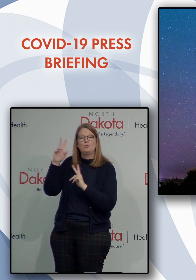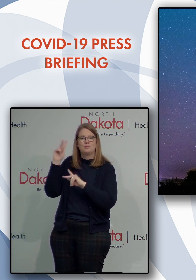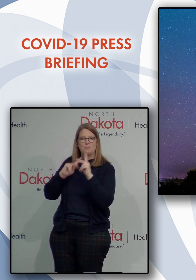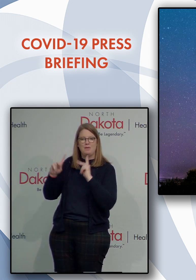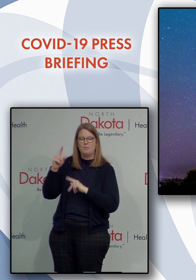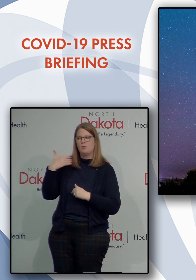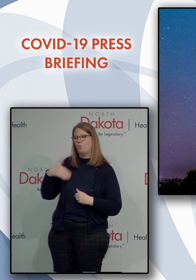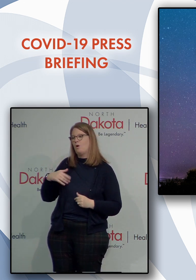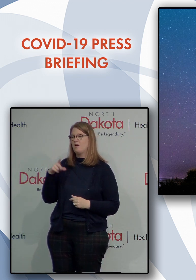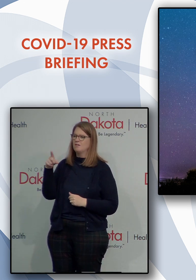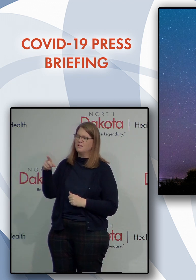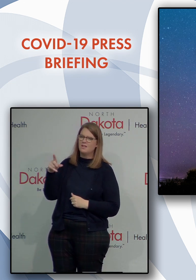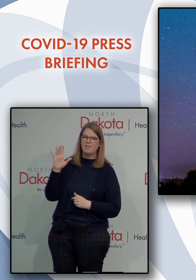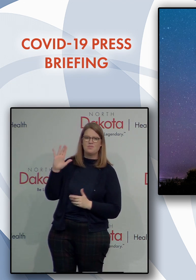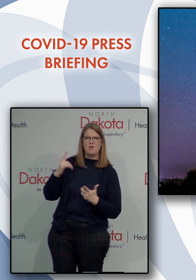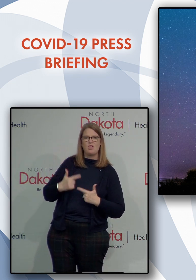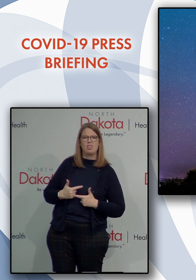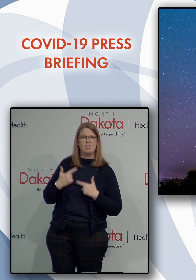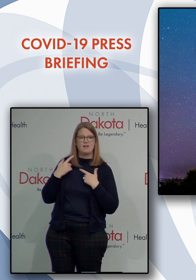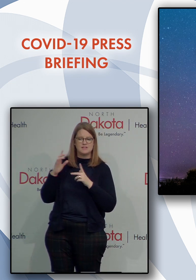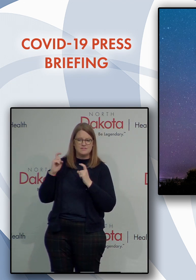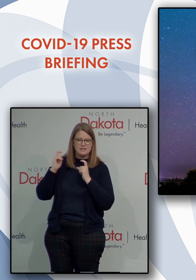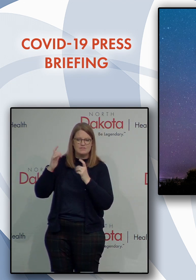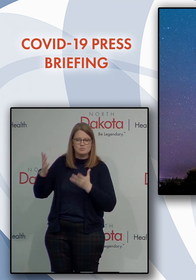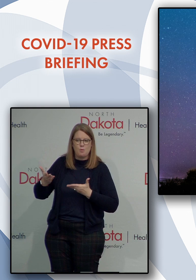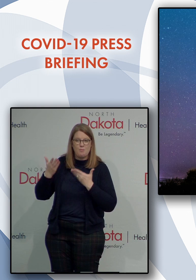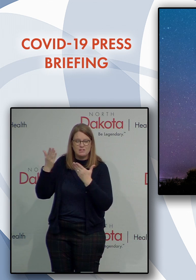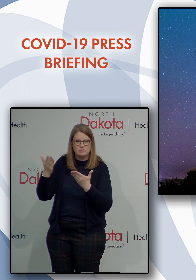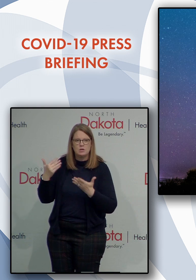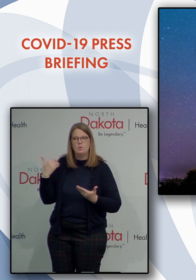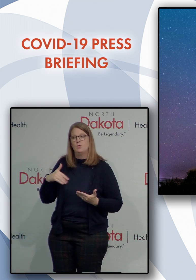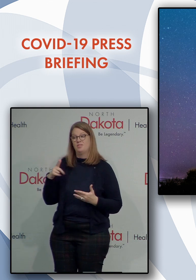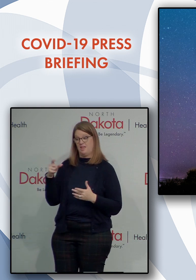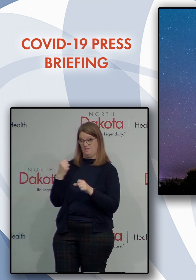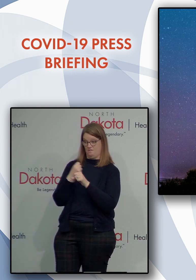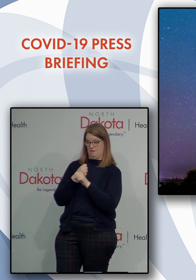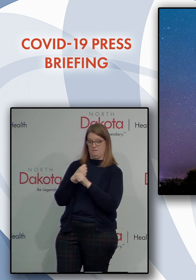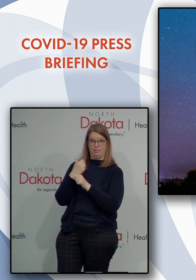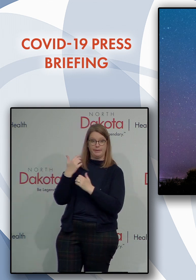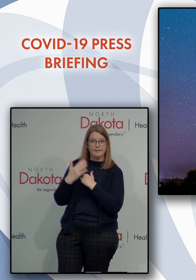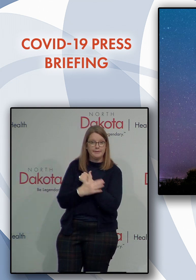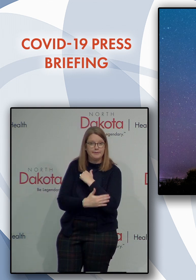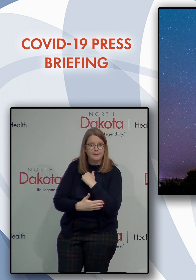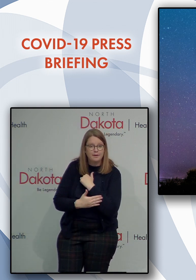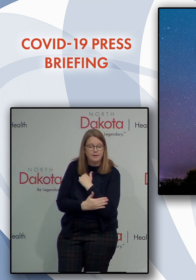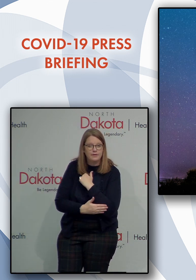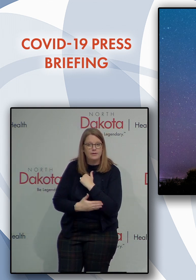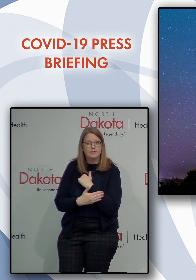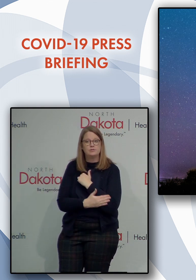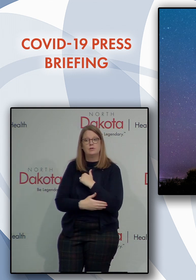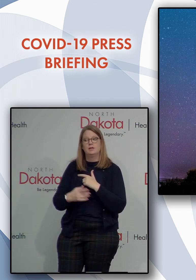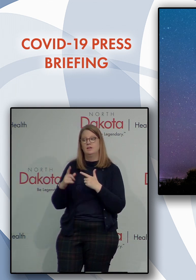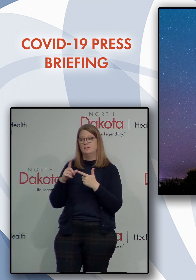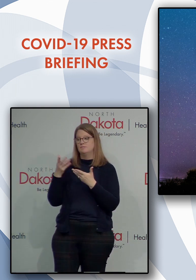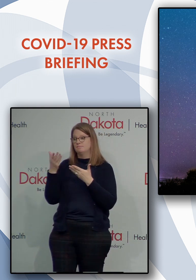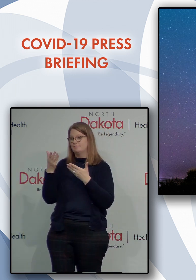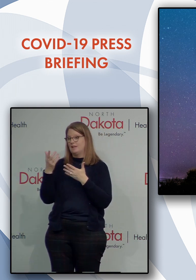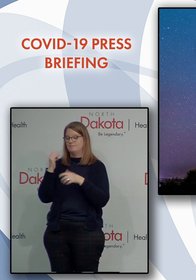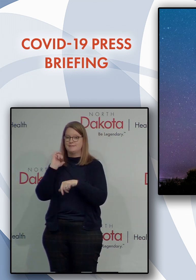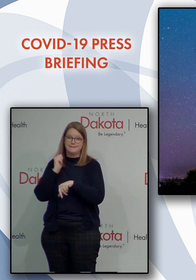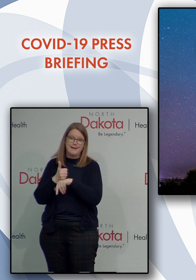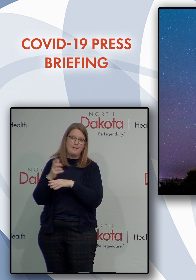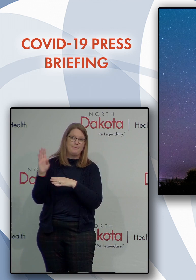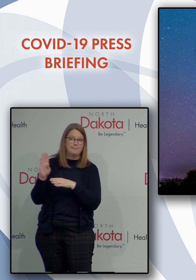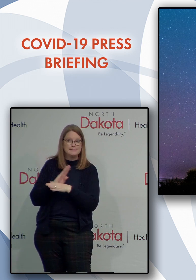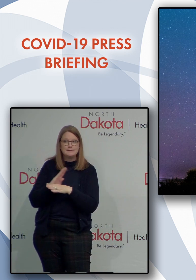given so much and created the lives for us. They've fought for our country. They have served, they've created